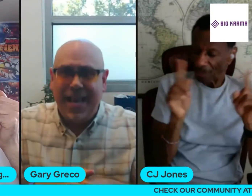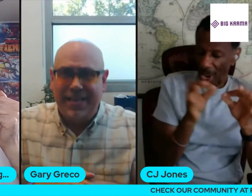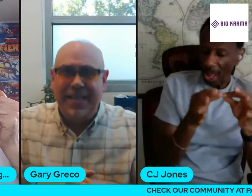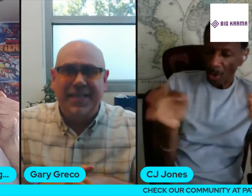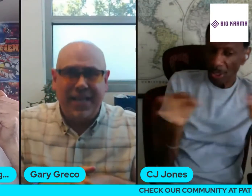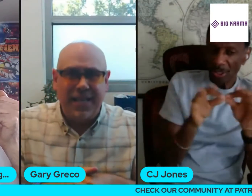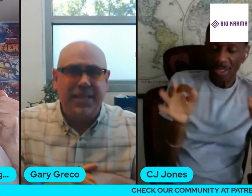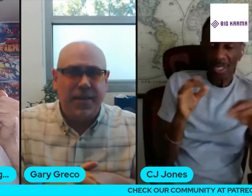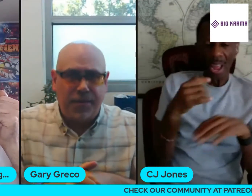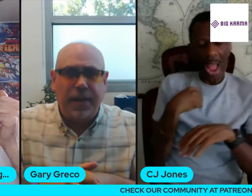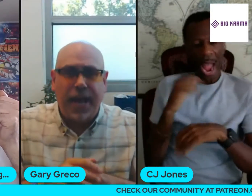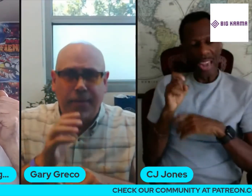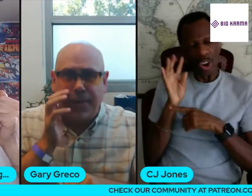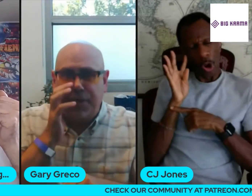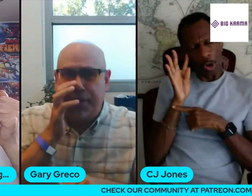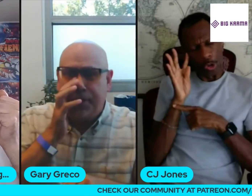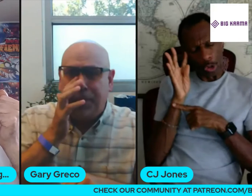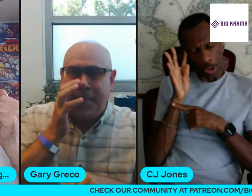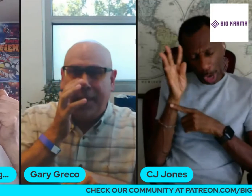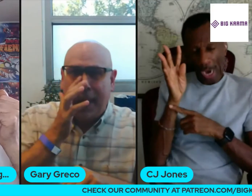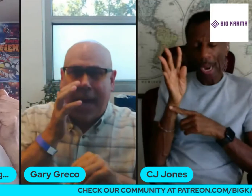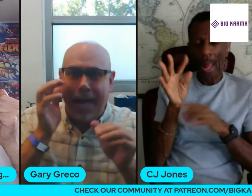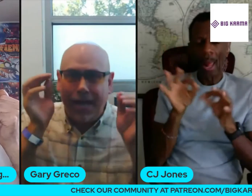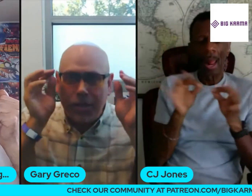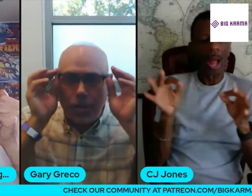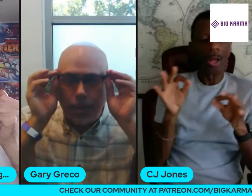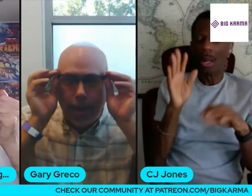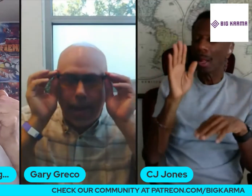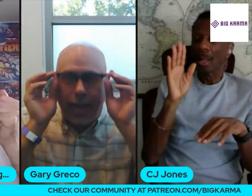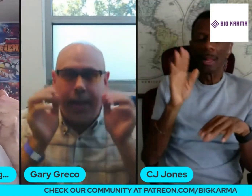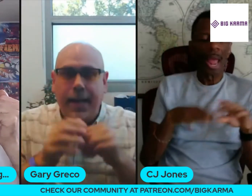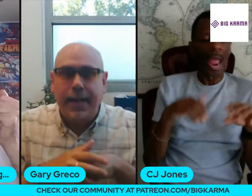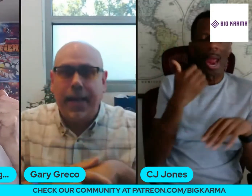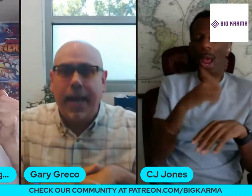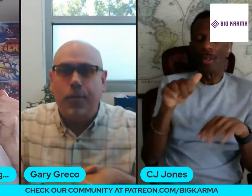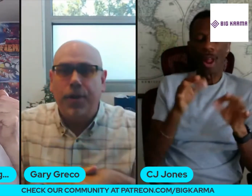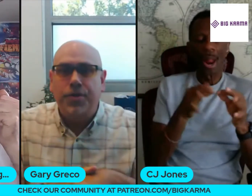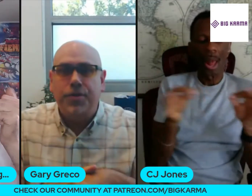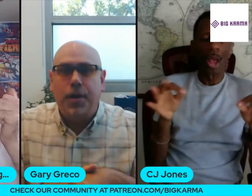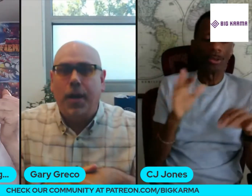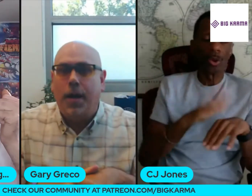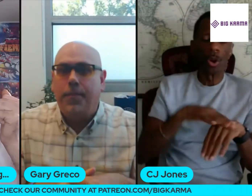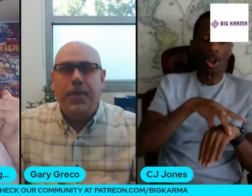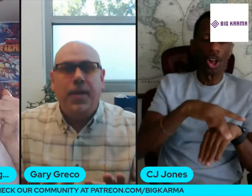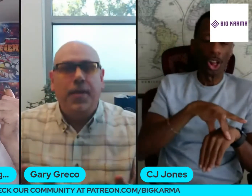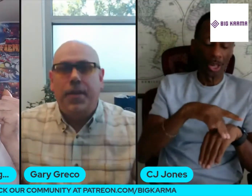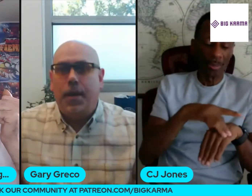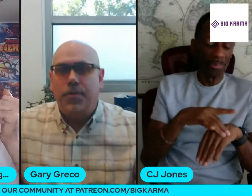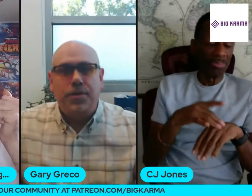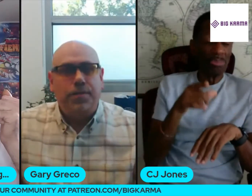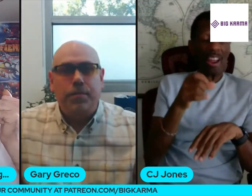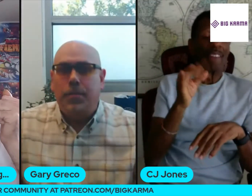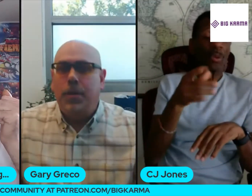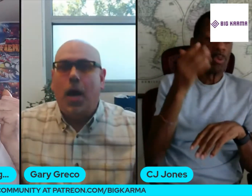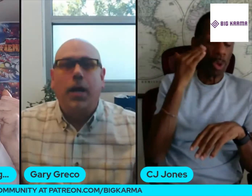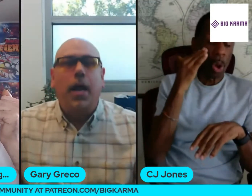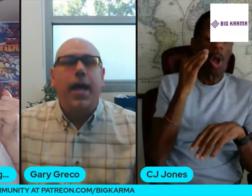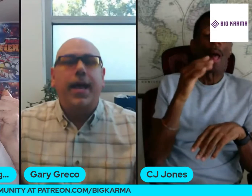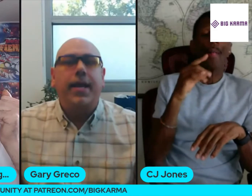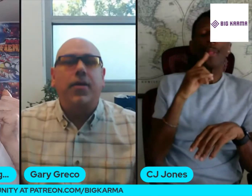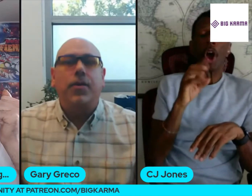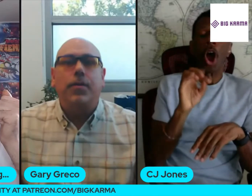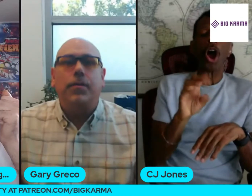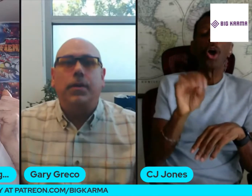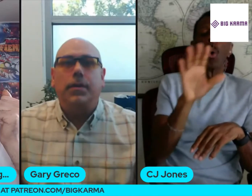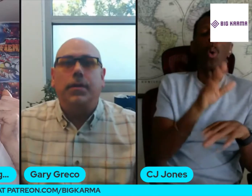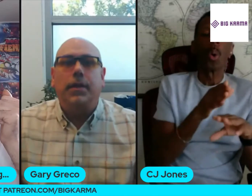Yes, it's a different language. I had to create a language that was unlike